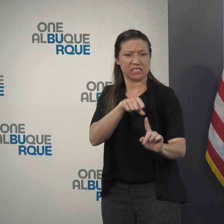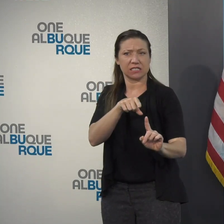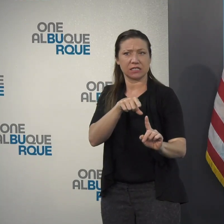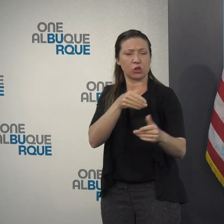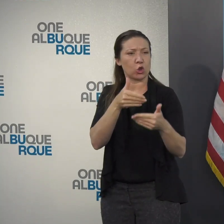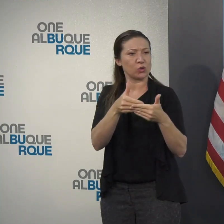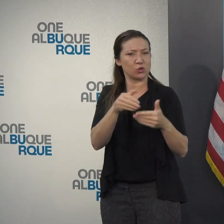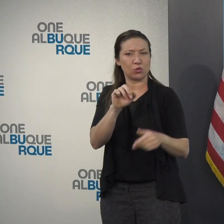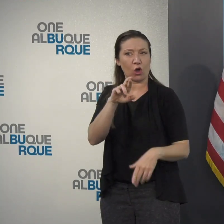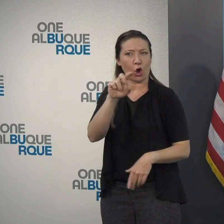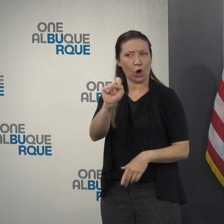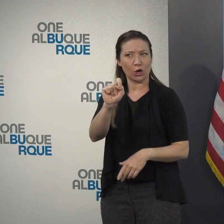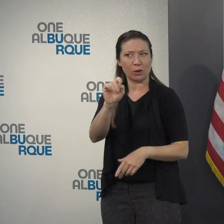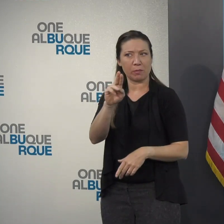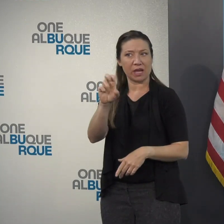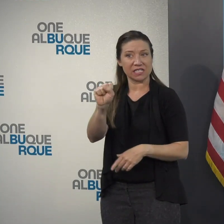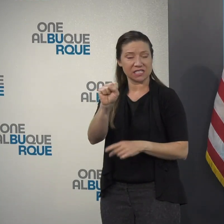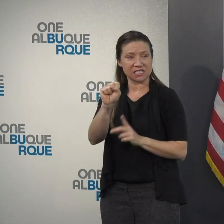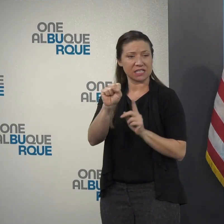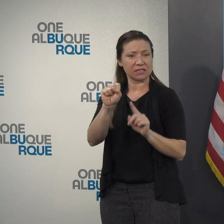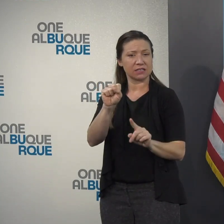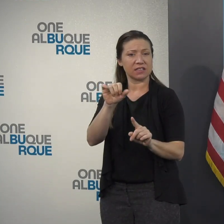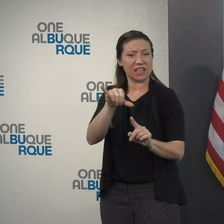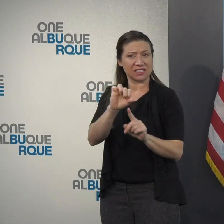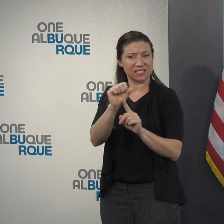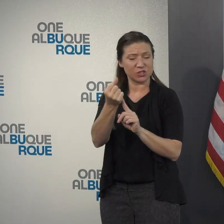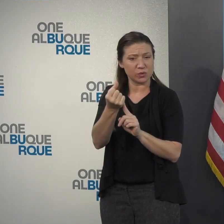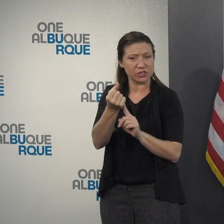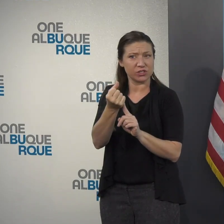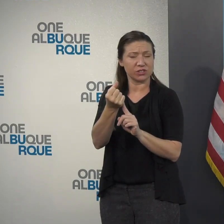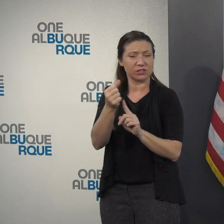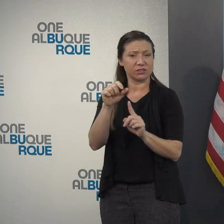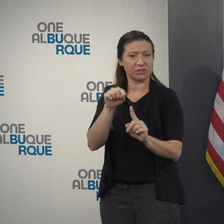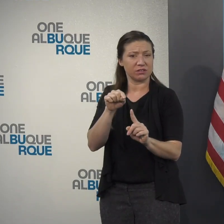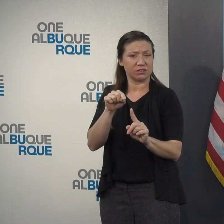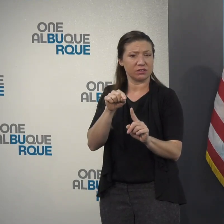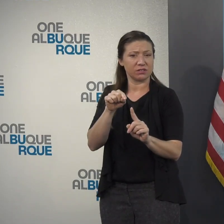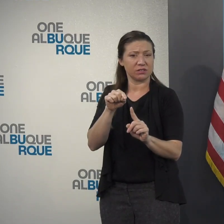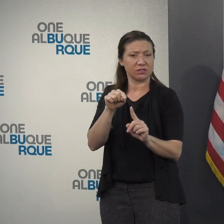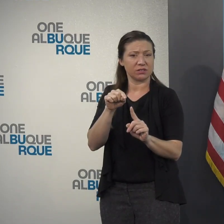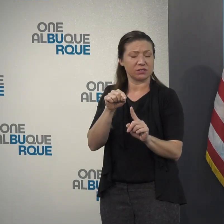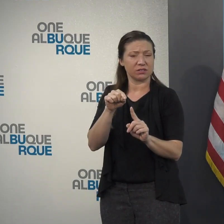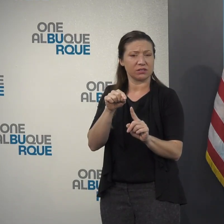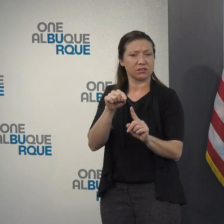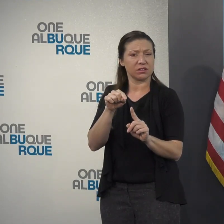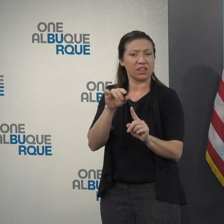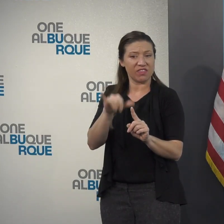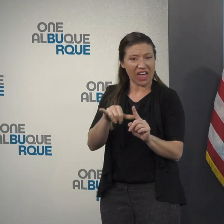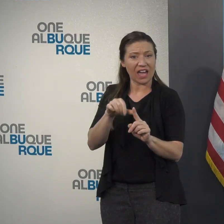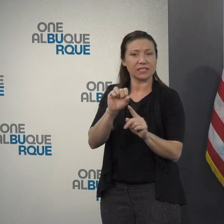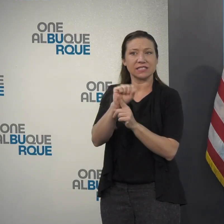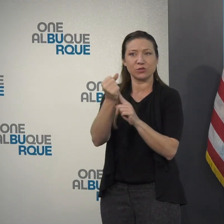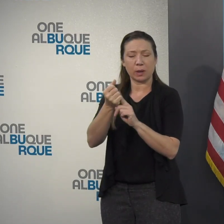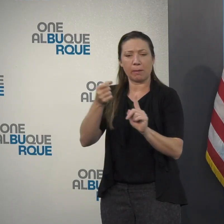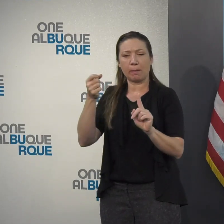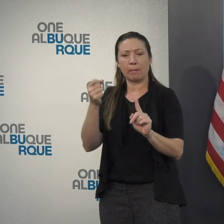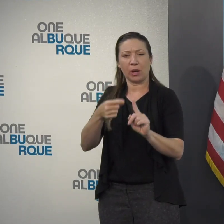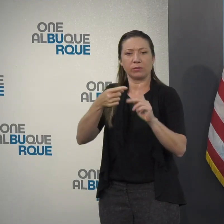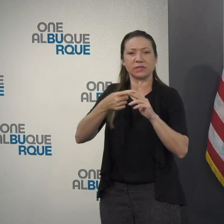the art bus as well. Did this come as far as protecting them? Is that the reason this is being